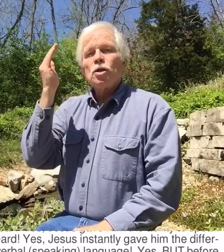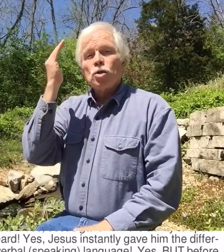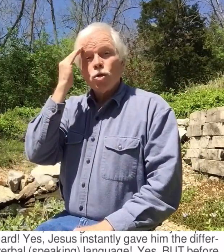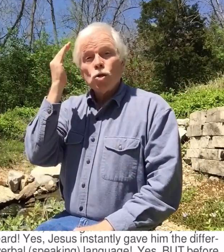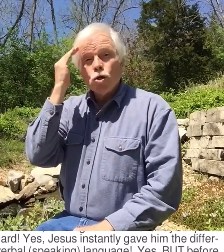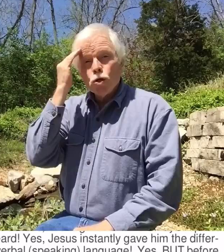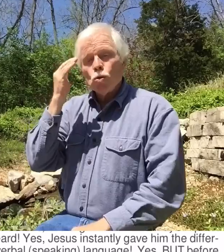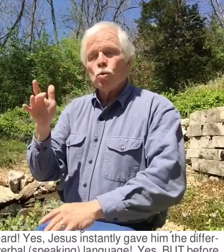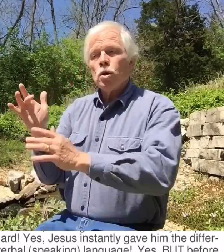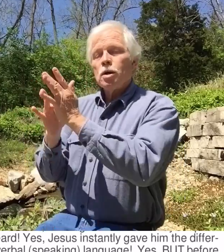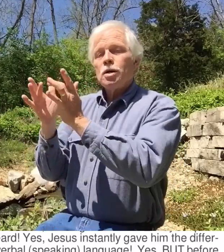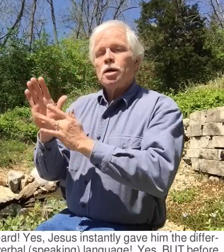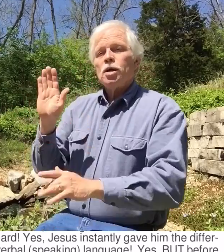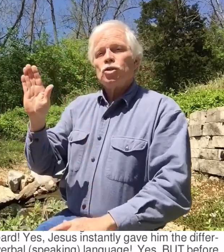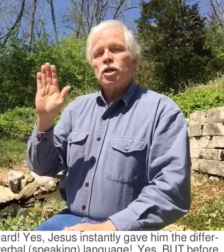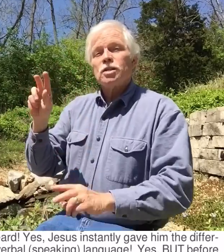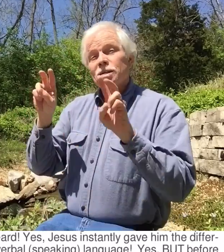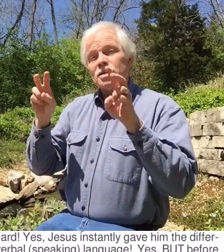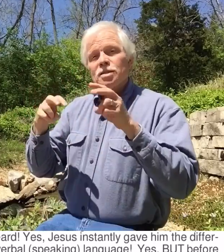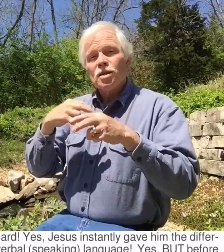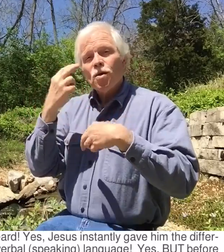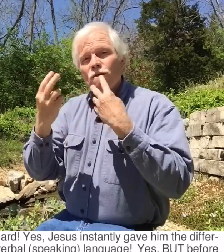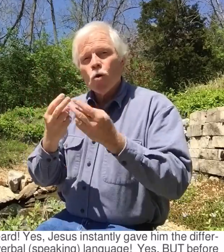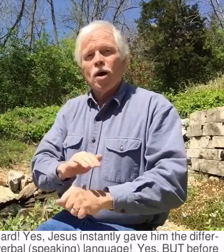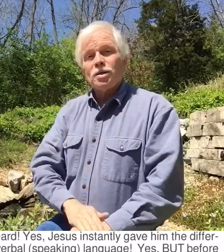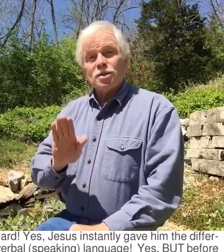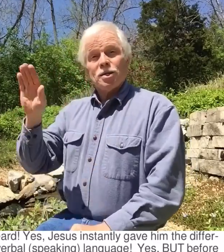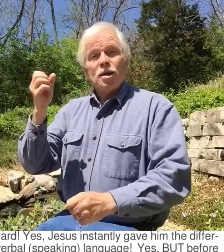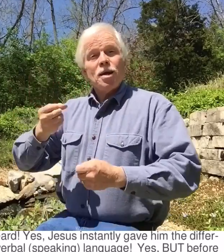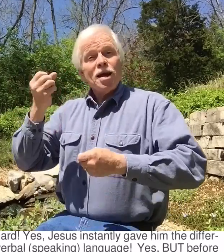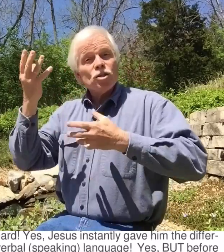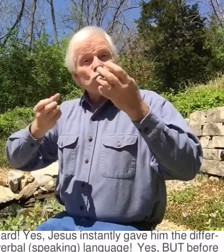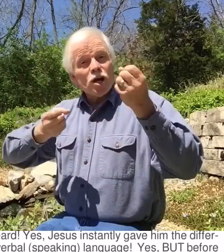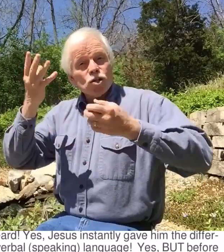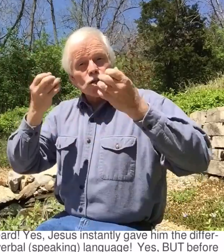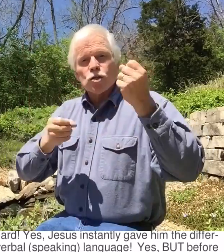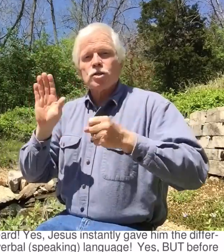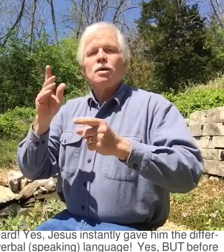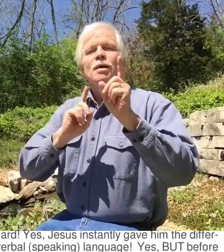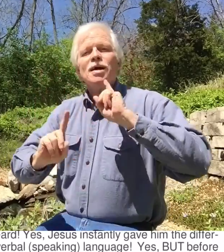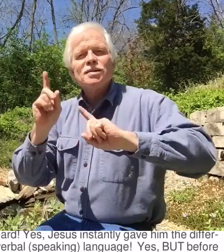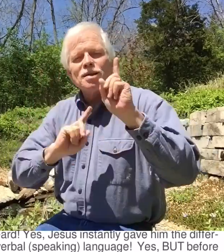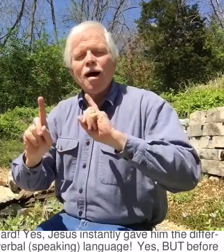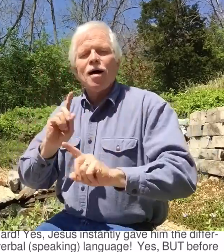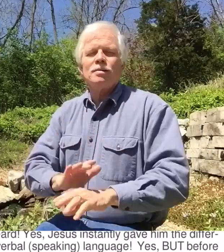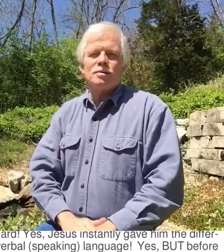knew Jesus voice his gestures his signs